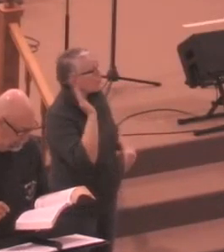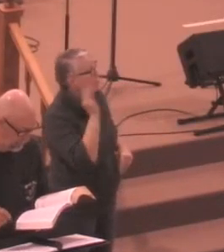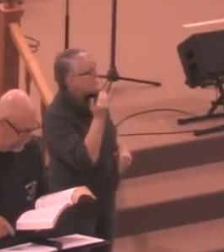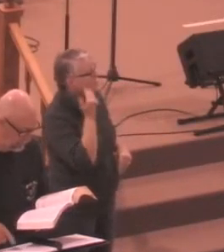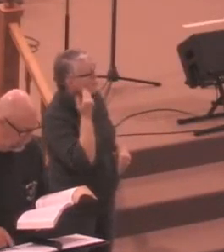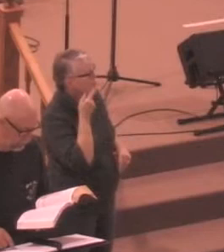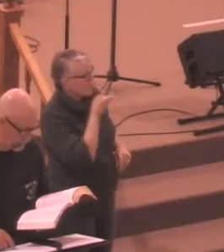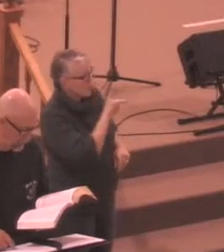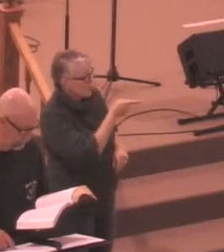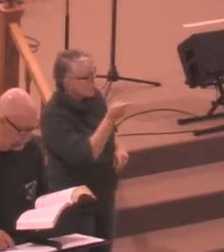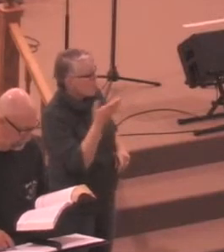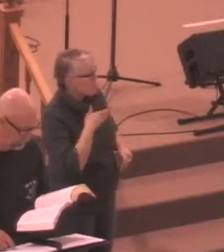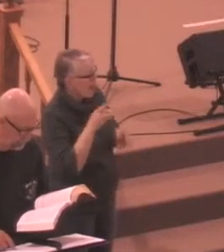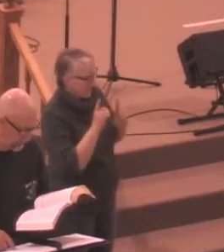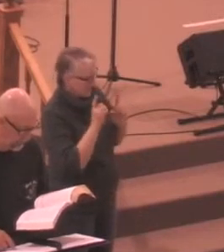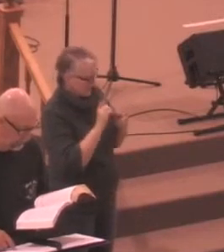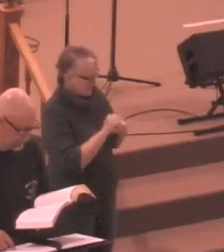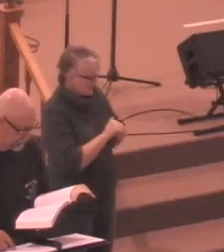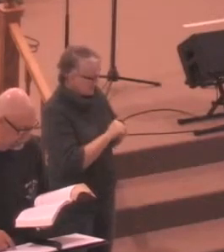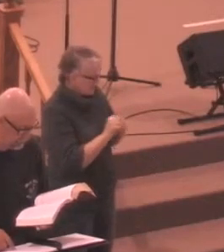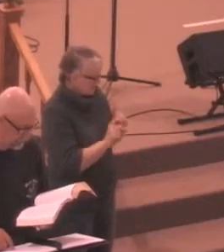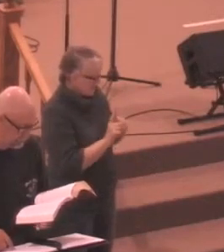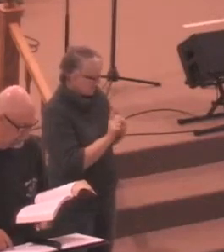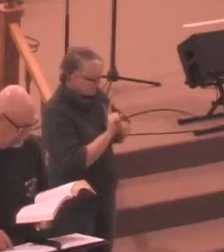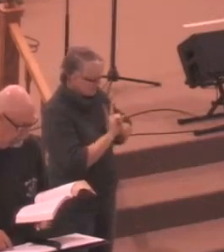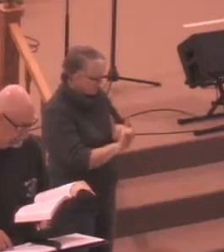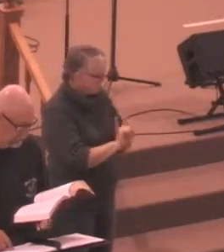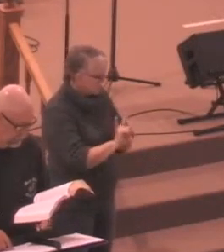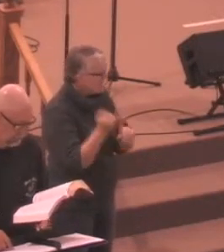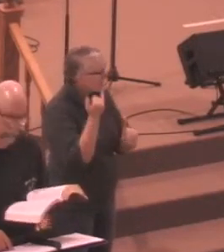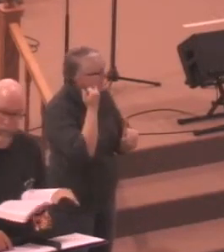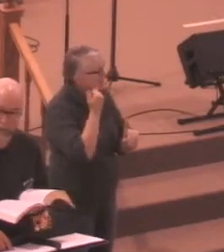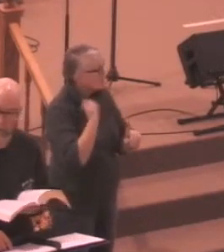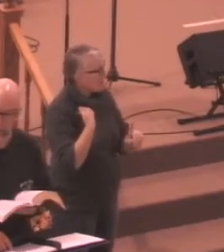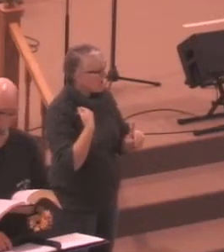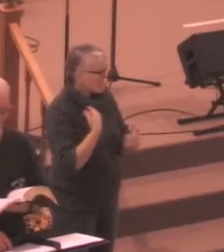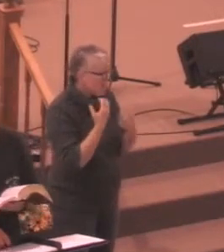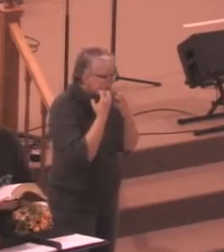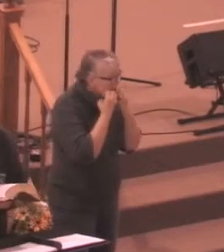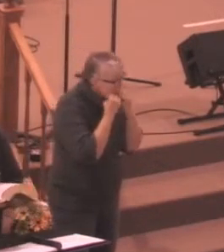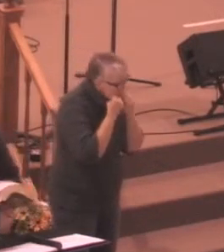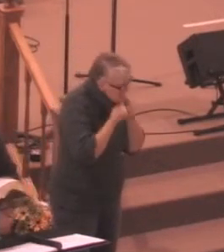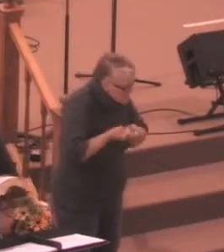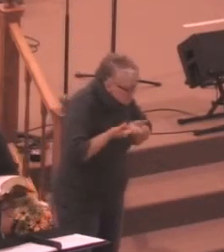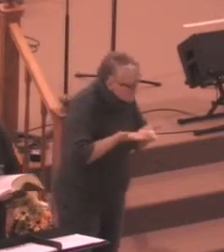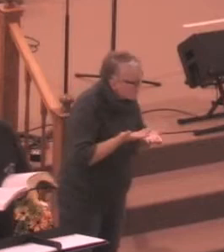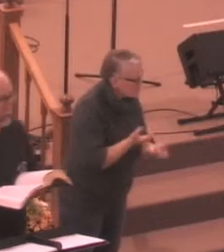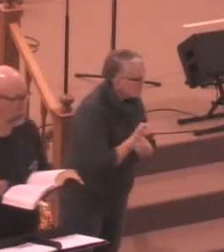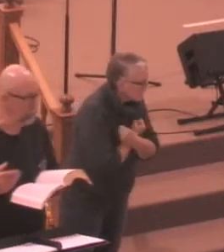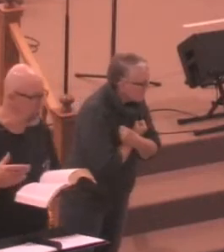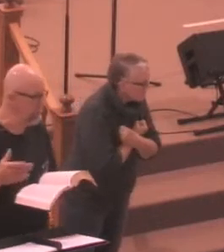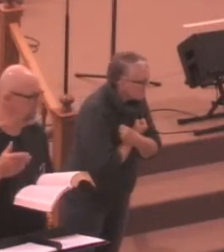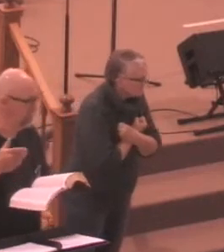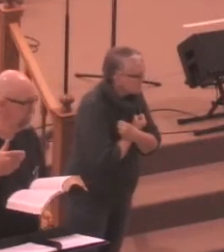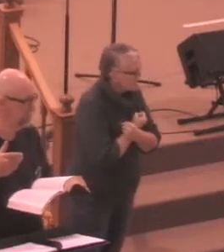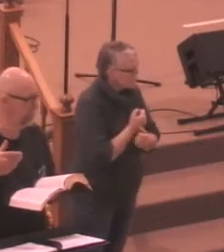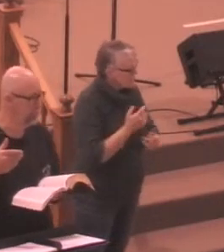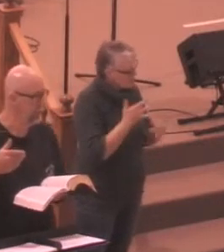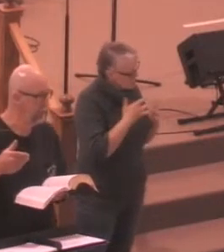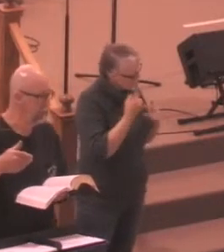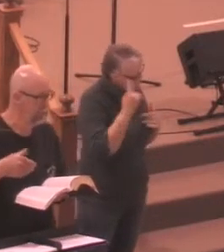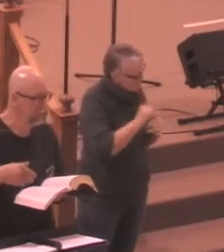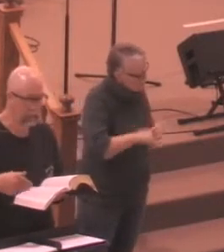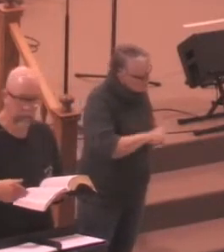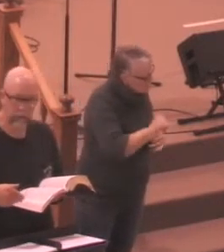if you have love and unselfish concern for one another." So we're supposed to do what?